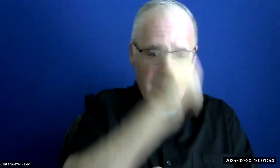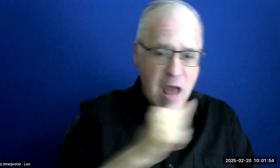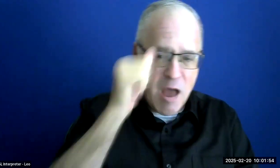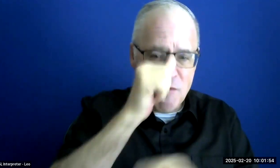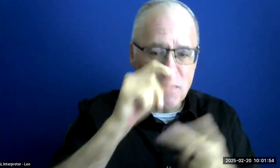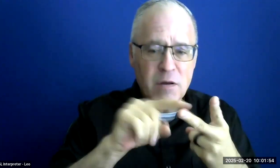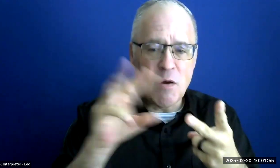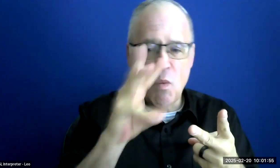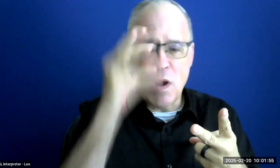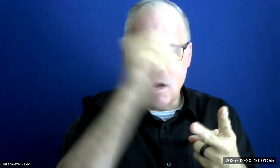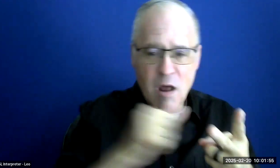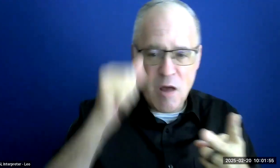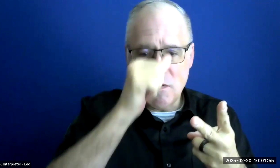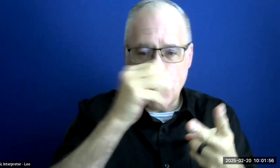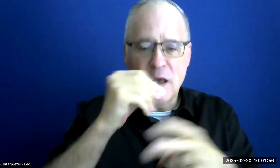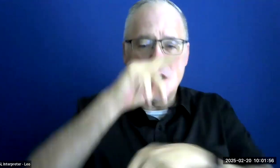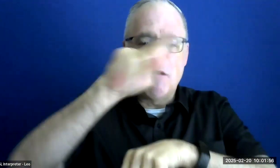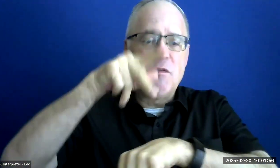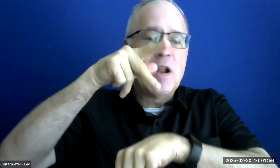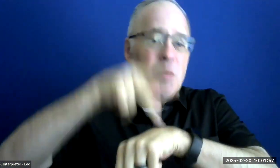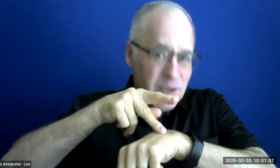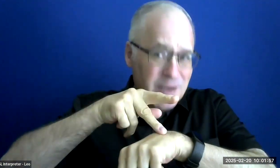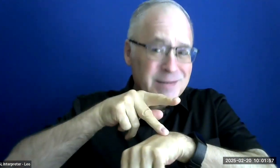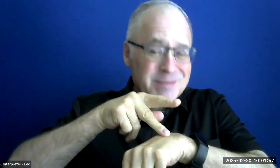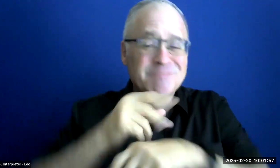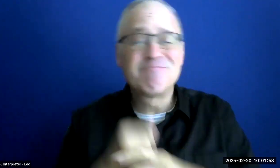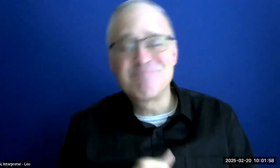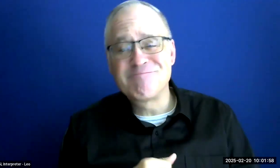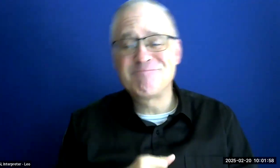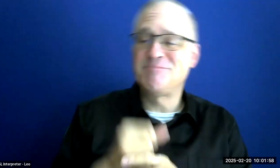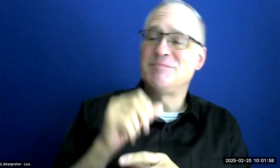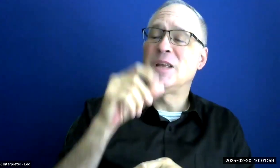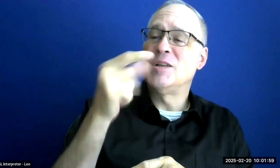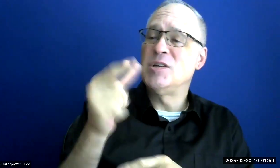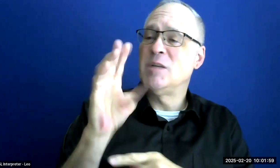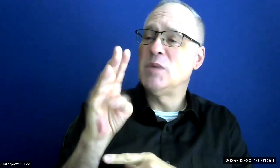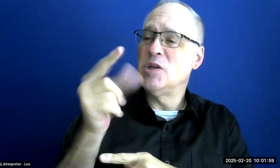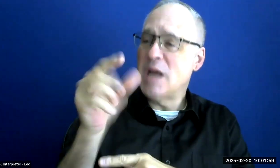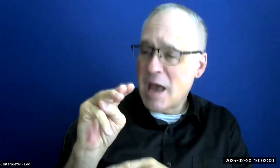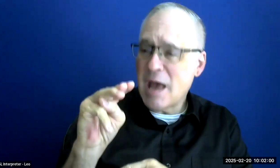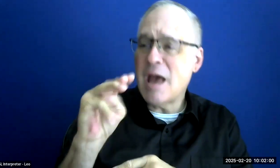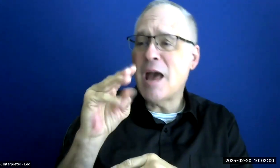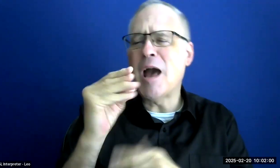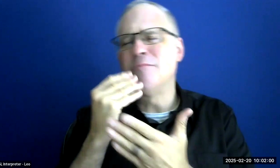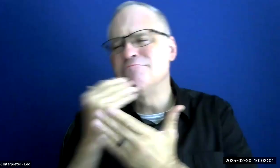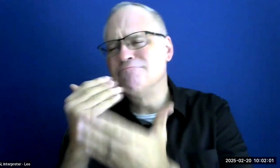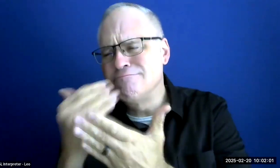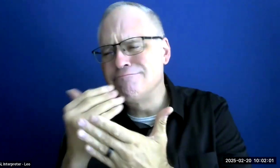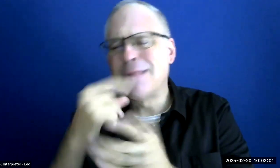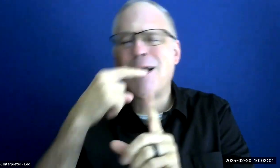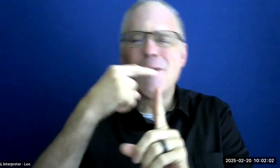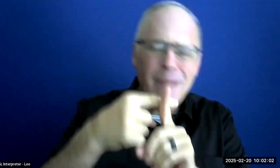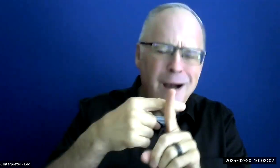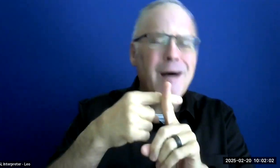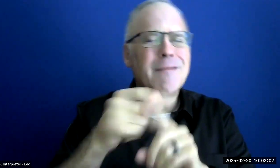the Philippines. We are so grateful to GBGM and many private donors who made